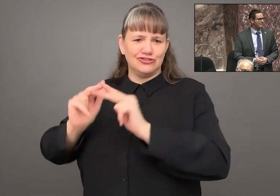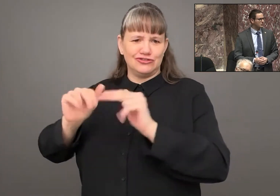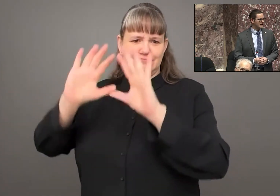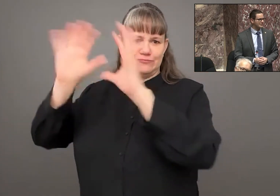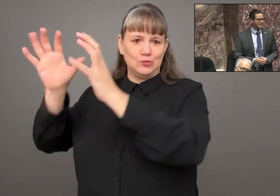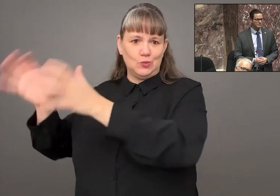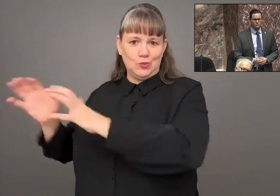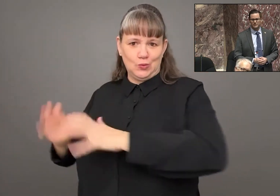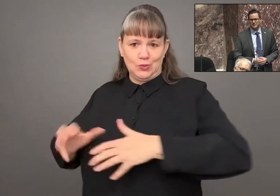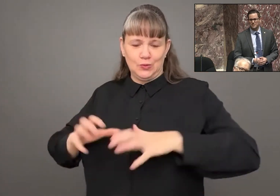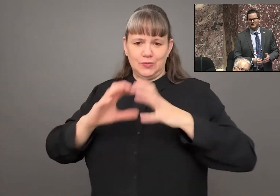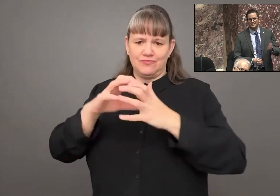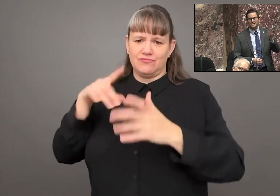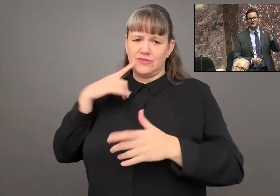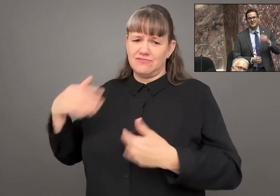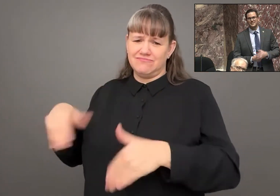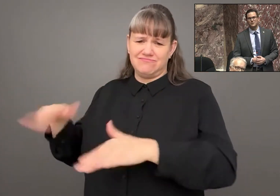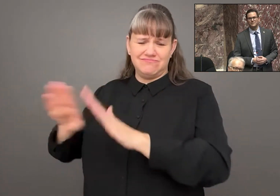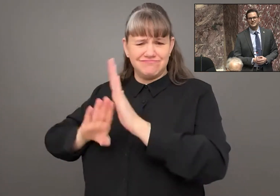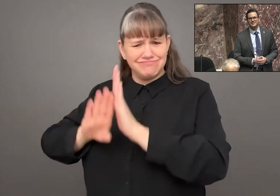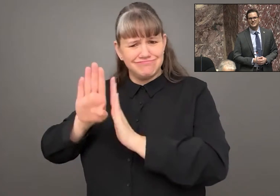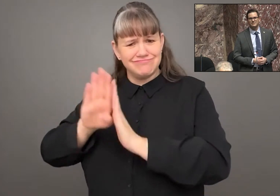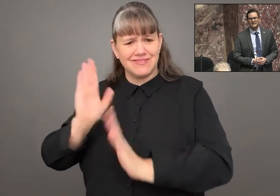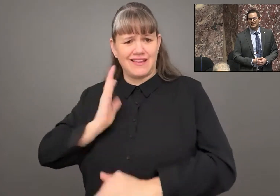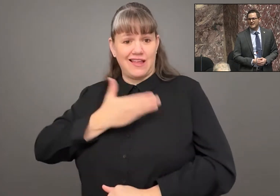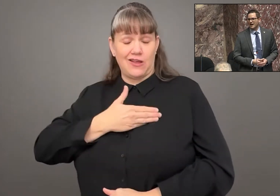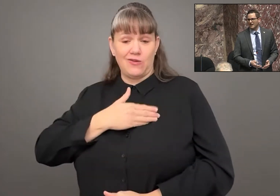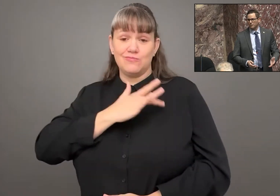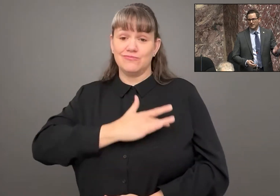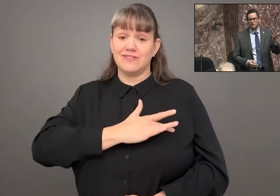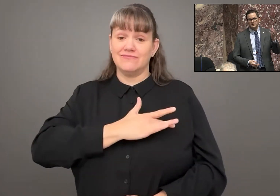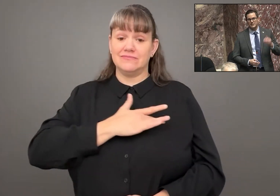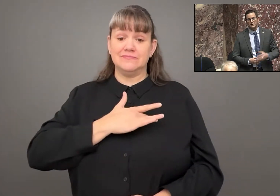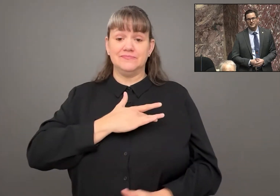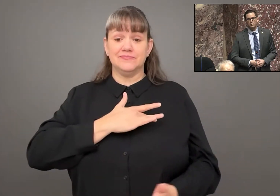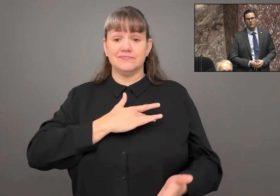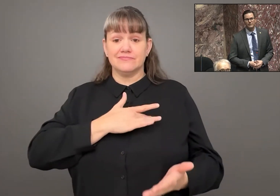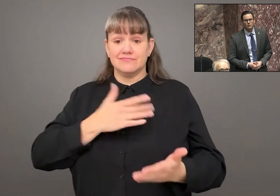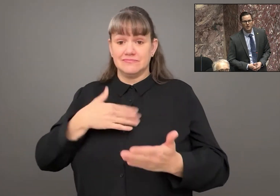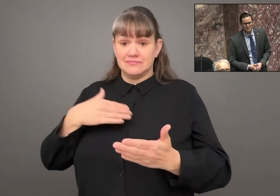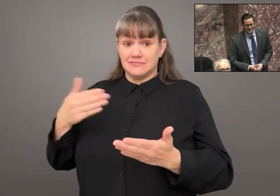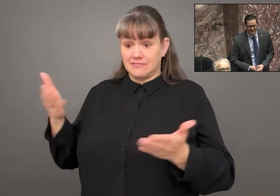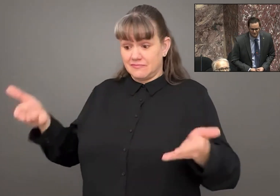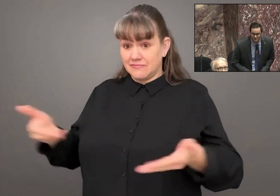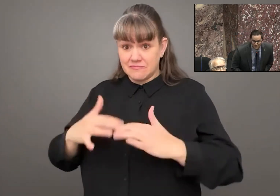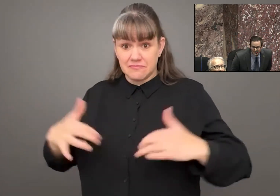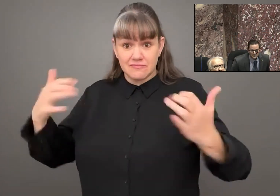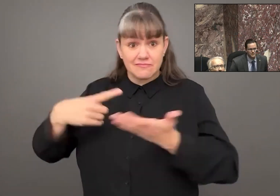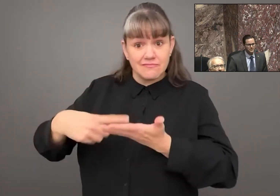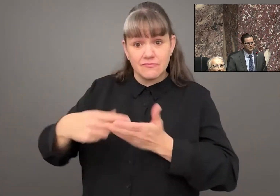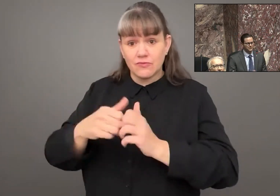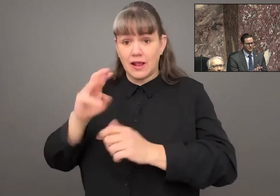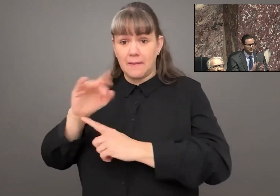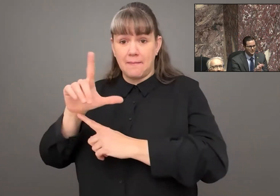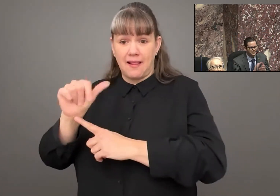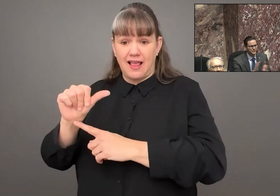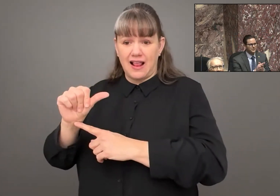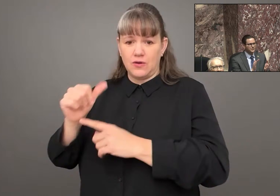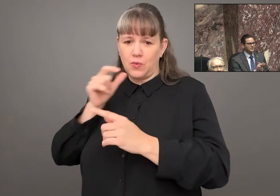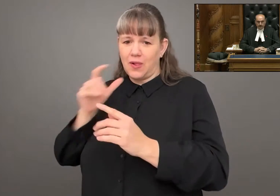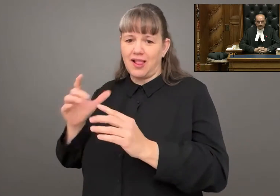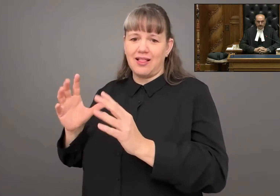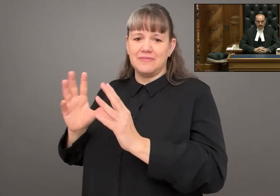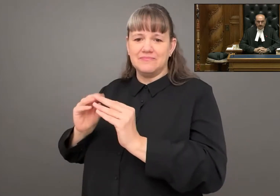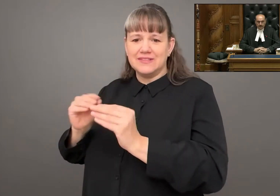members will have a chance to speak with them at their event this evening. Will the House please make them all very welcome today?